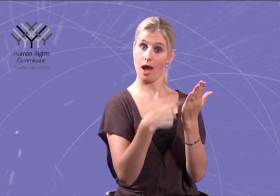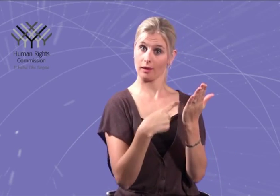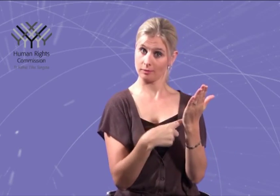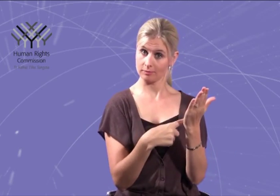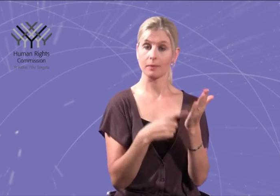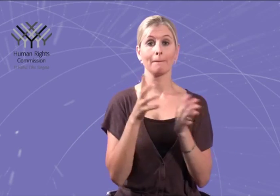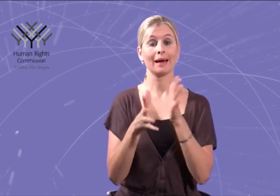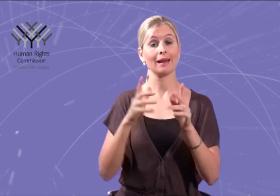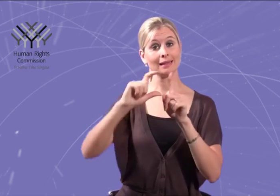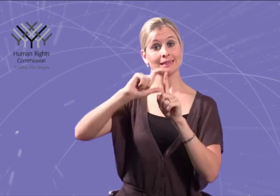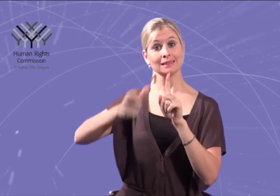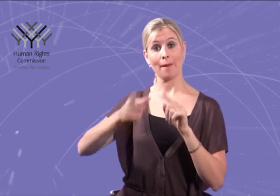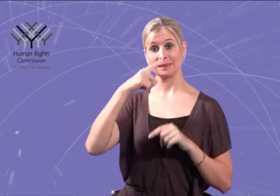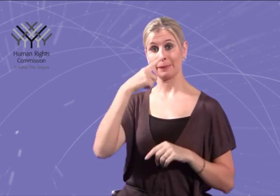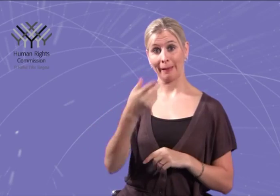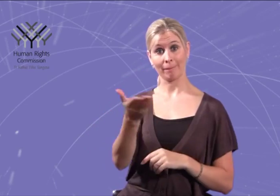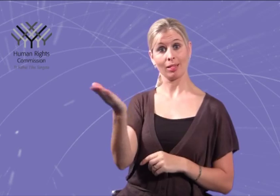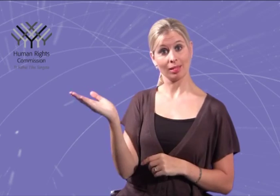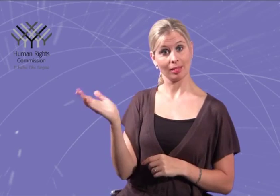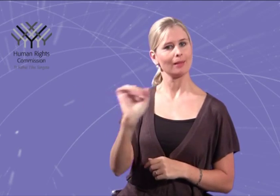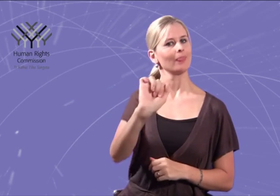outlines the human rights of disabled people.